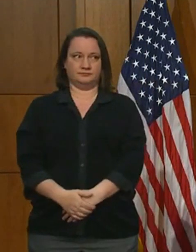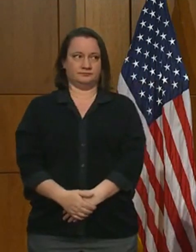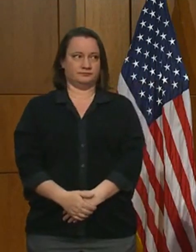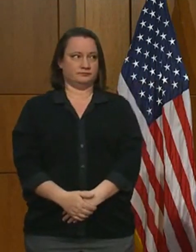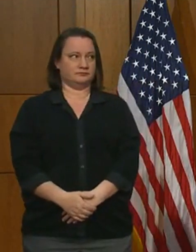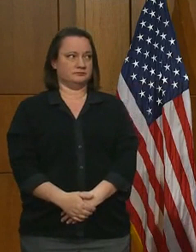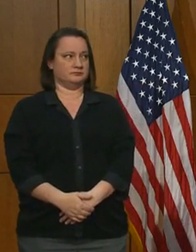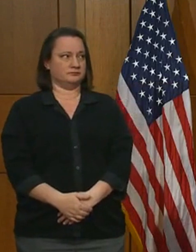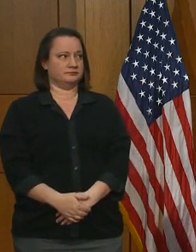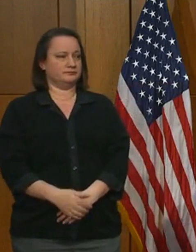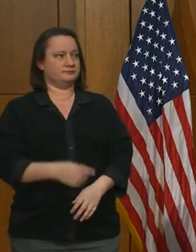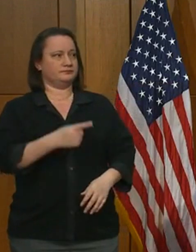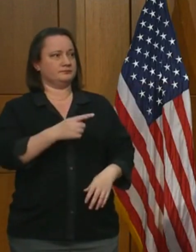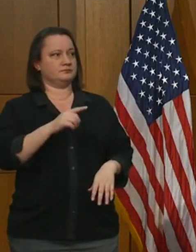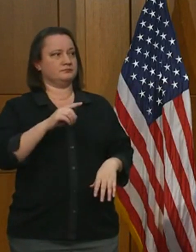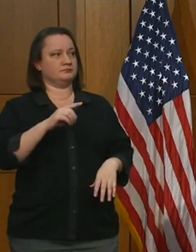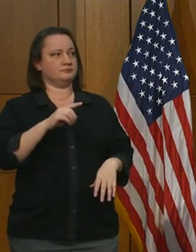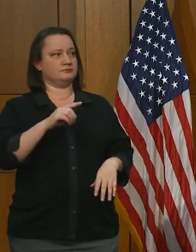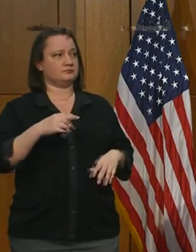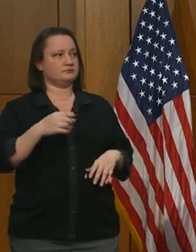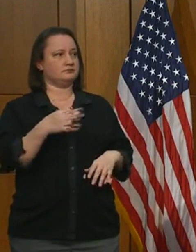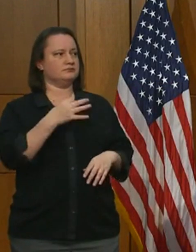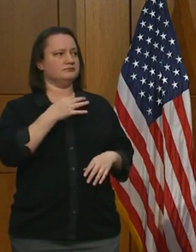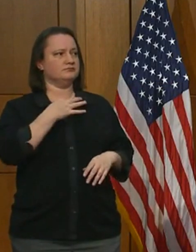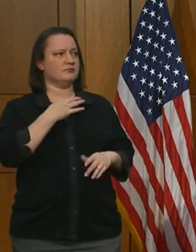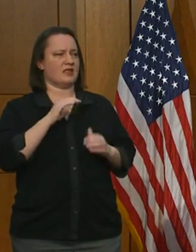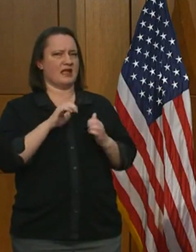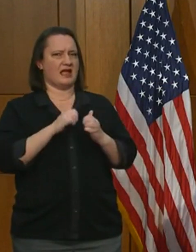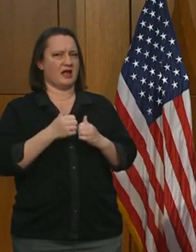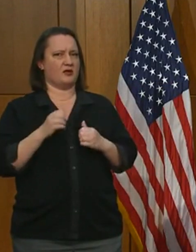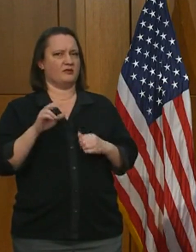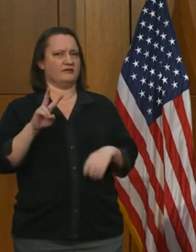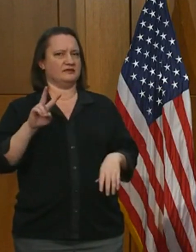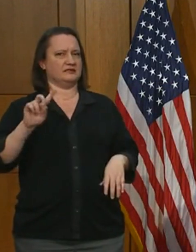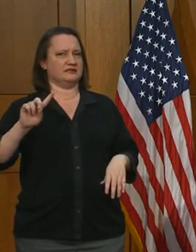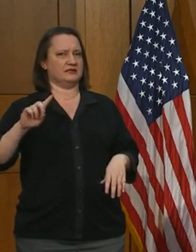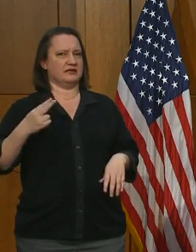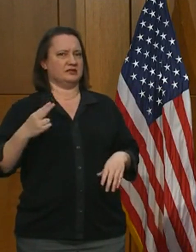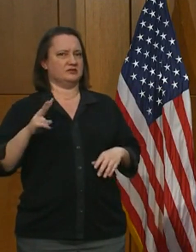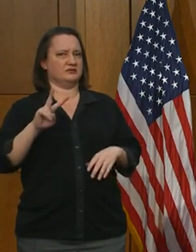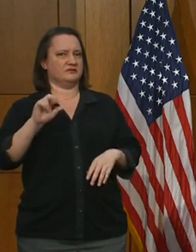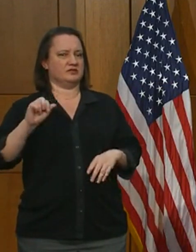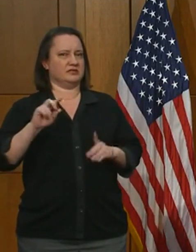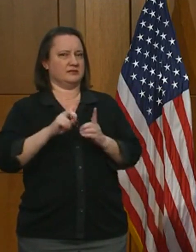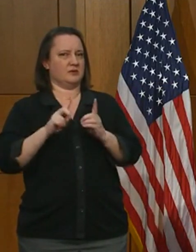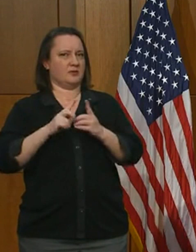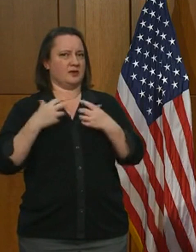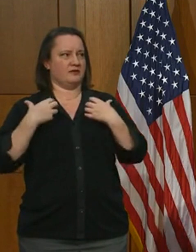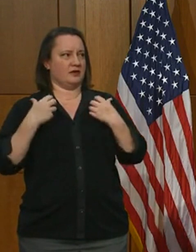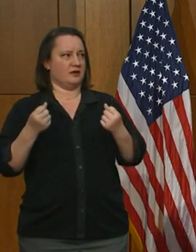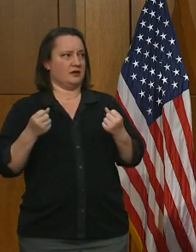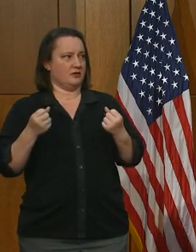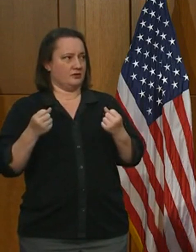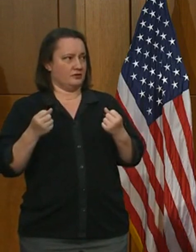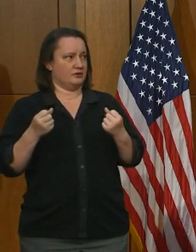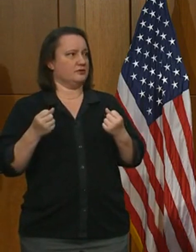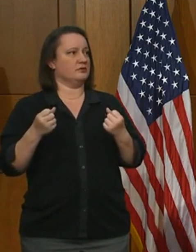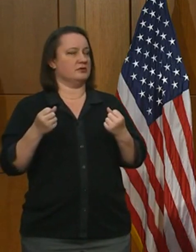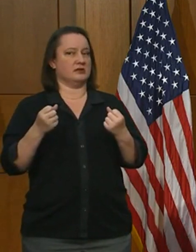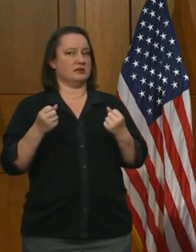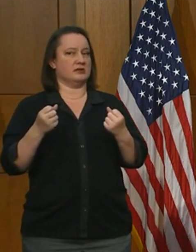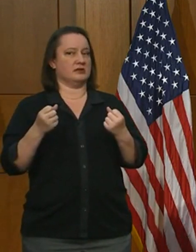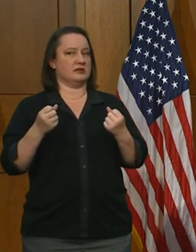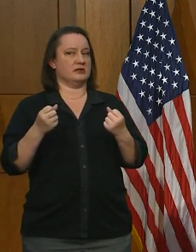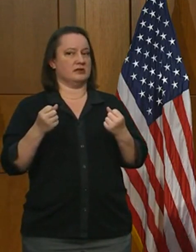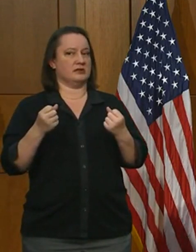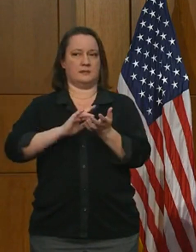Yeah, I'm wondering how the Department of Health is distributing remdesivir and deciding which hospitals get it